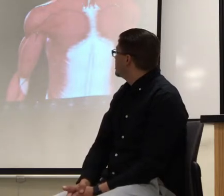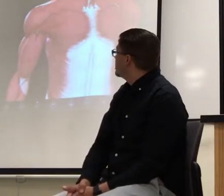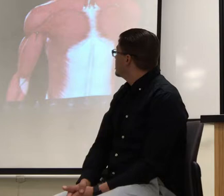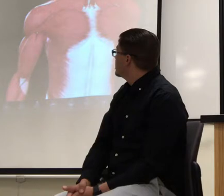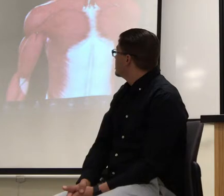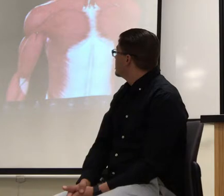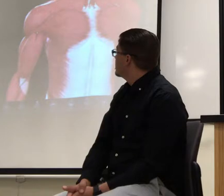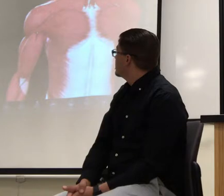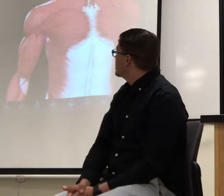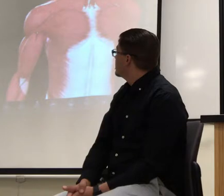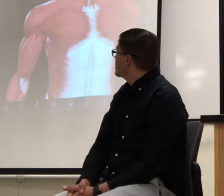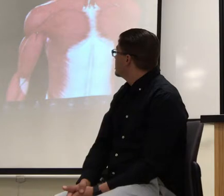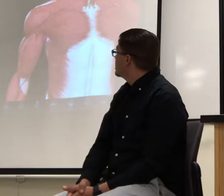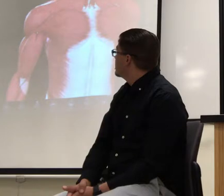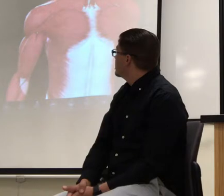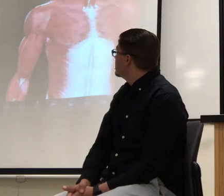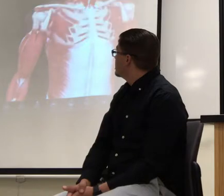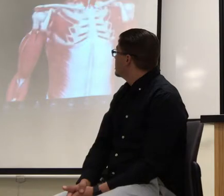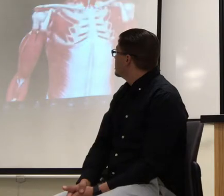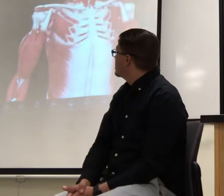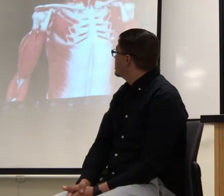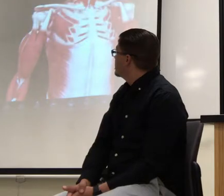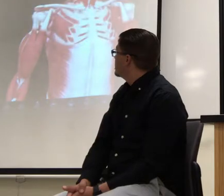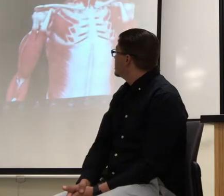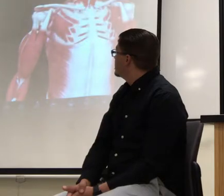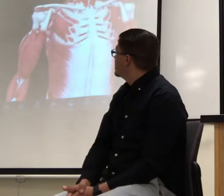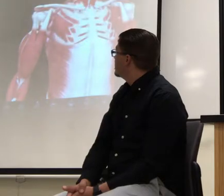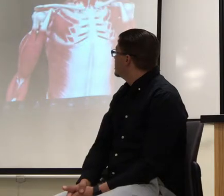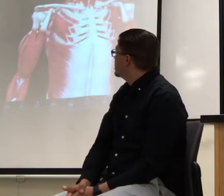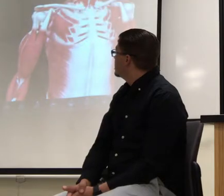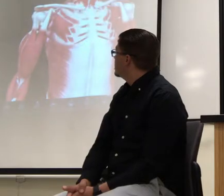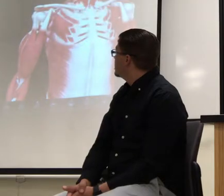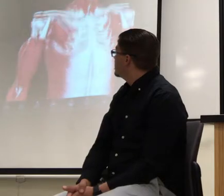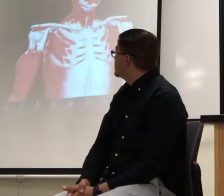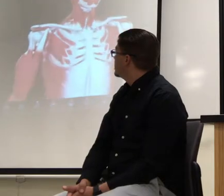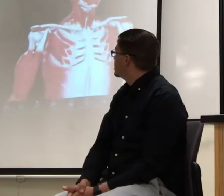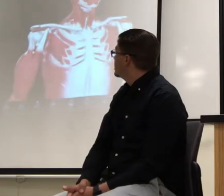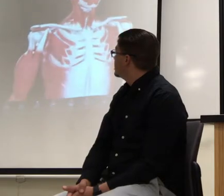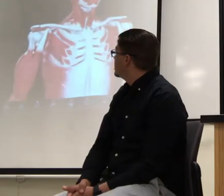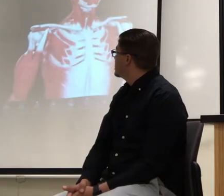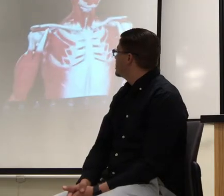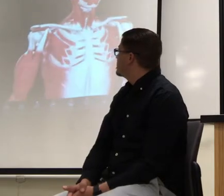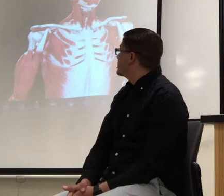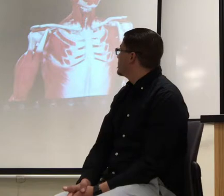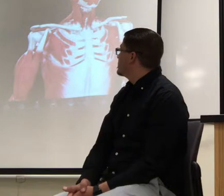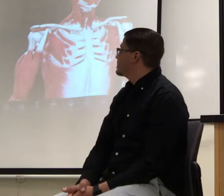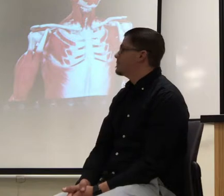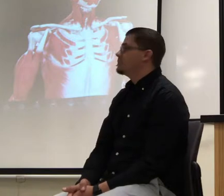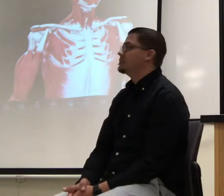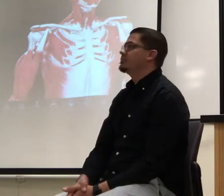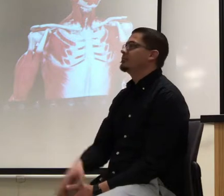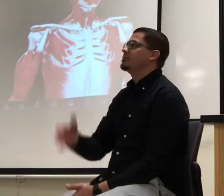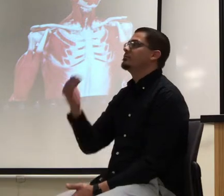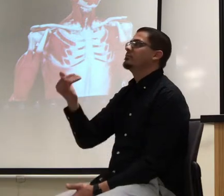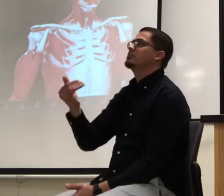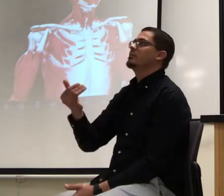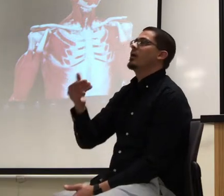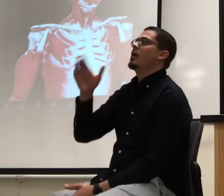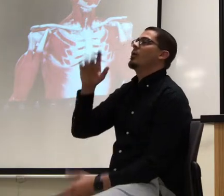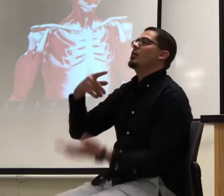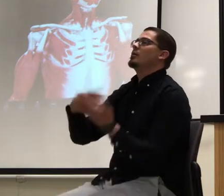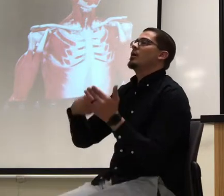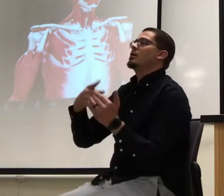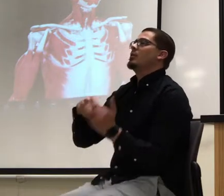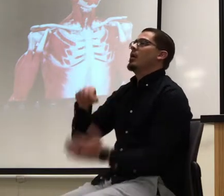Rotator cuff, okay. Rotator cuff is next. I'm gonna de-layer a little bit. What I'll do is I'll highlight the